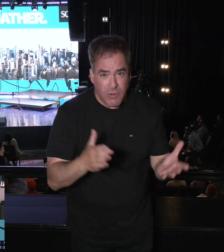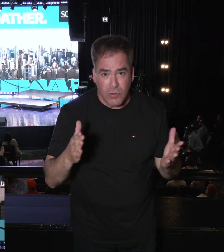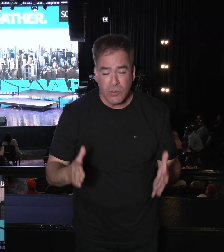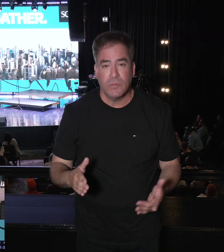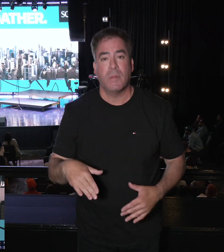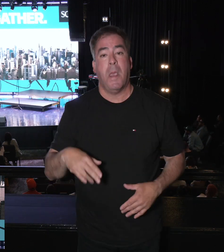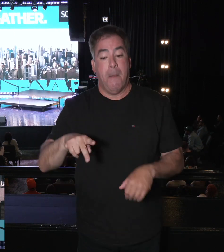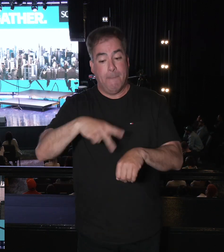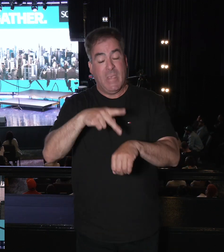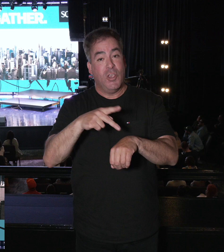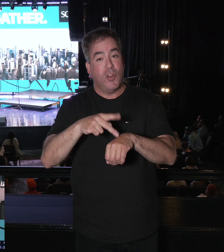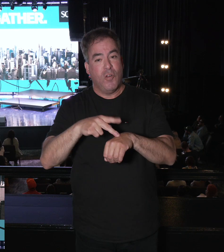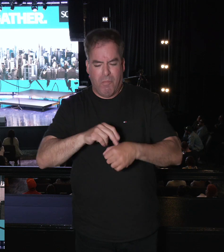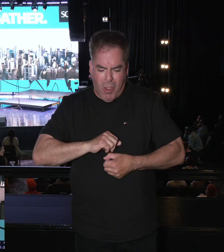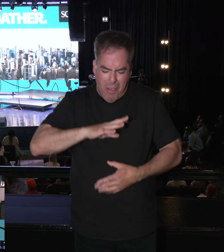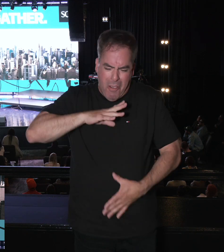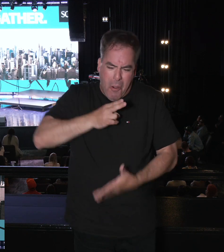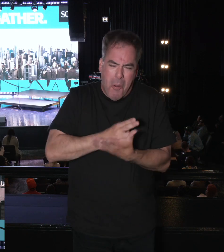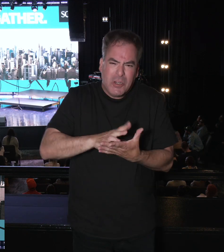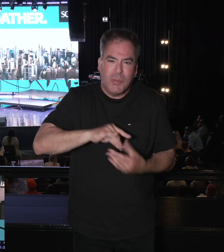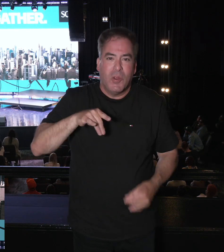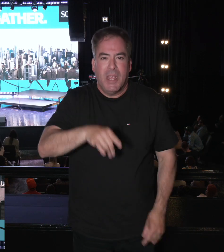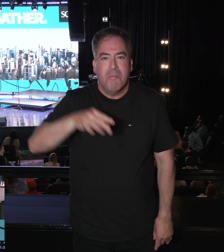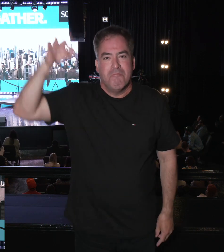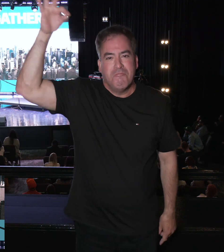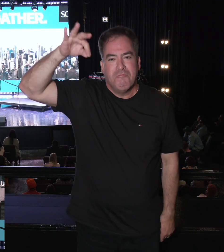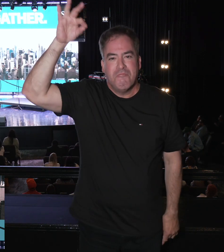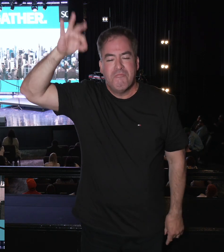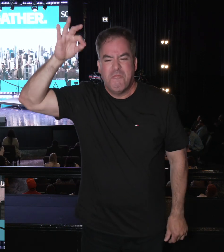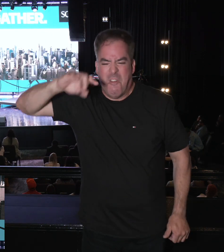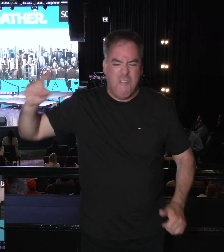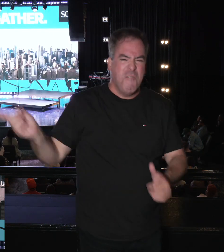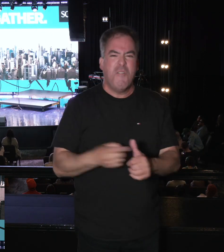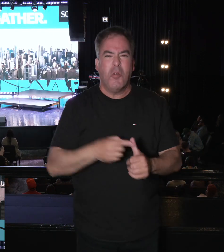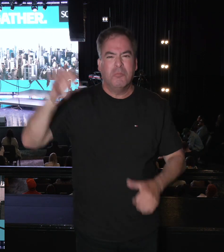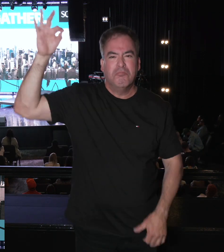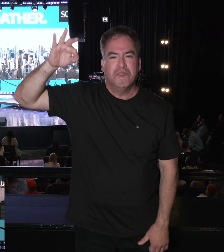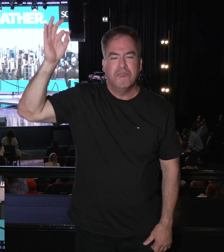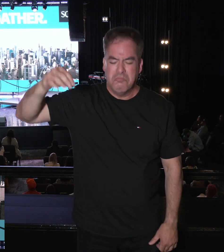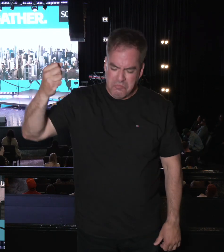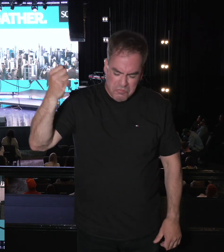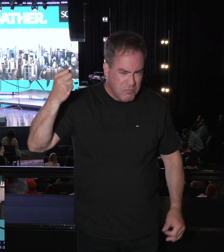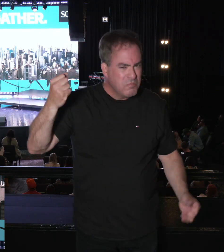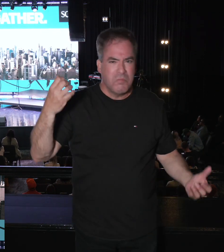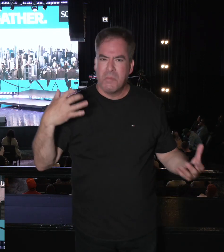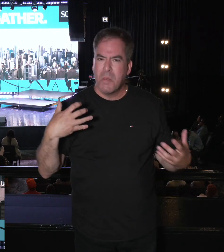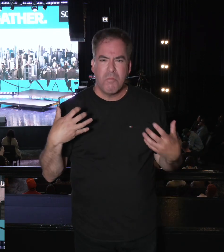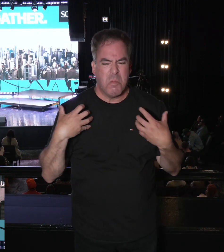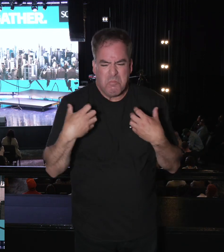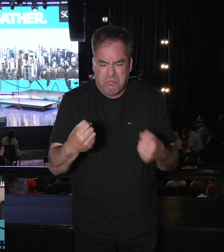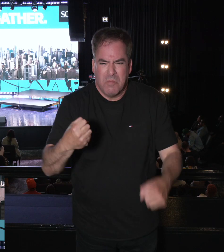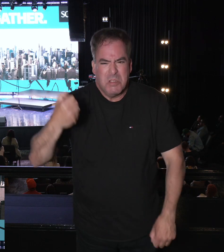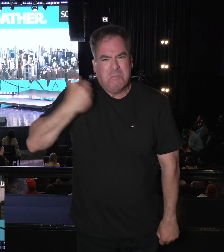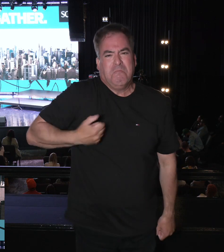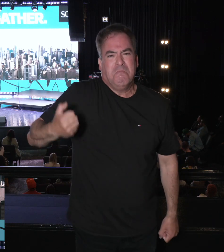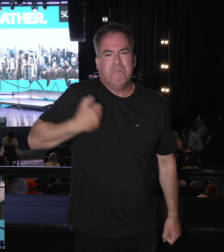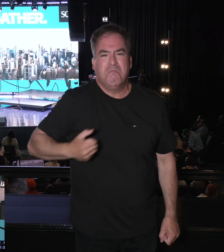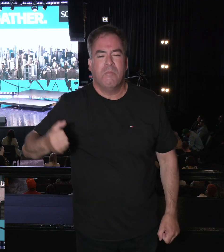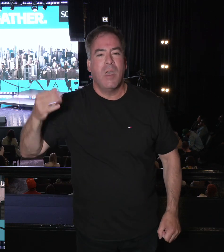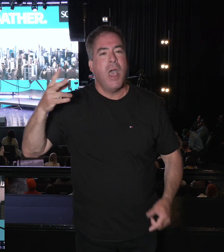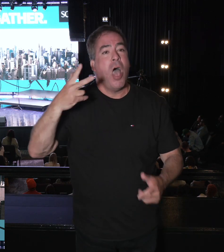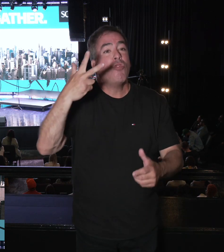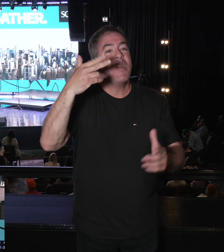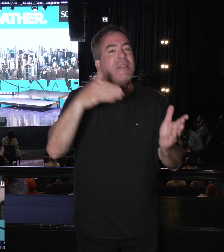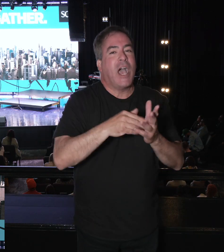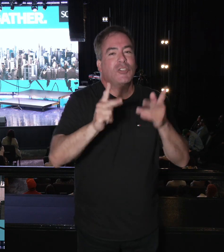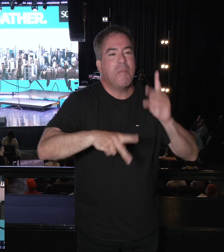Peter, filled with the Holy Spirit, preaches his first sermon with boldness, not caring who hears them, and 3,000 people get